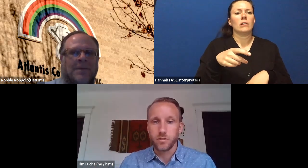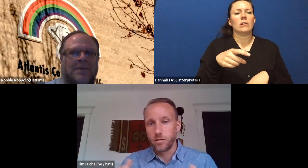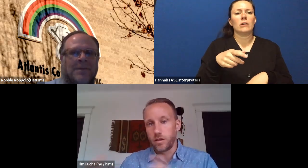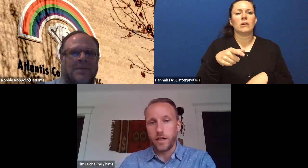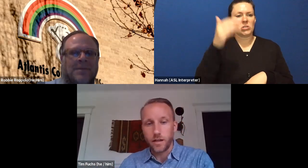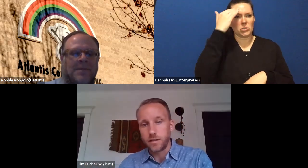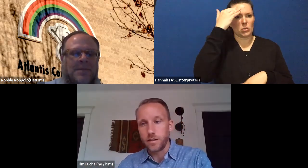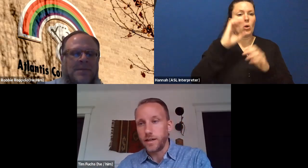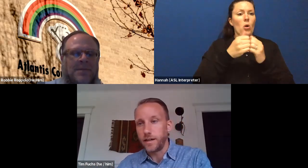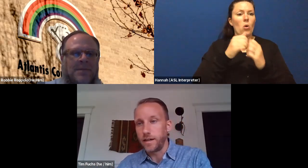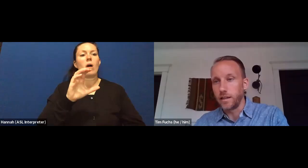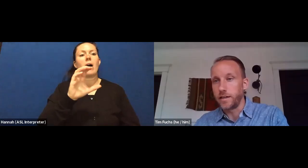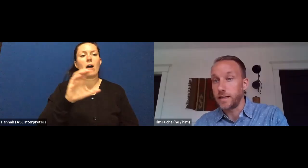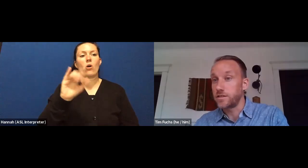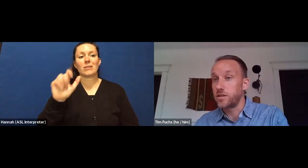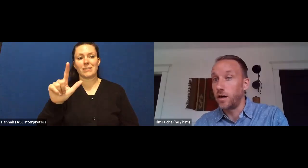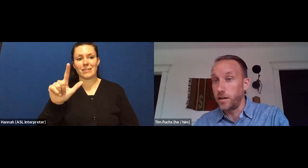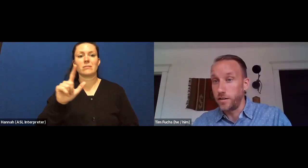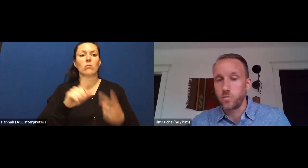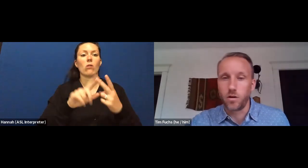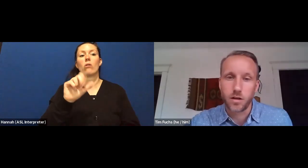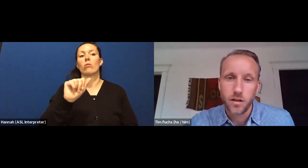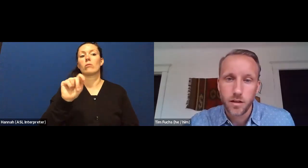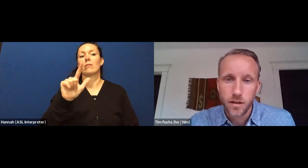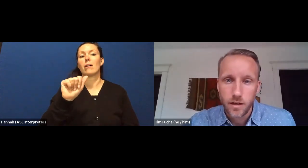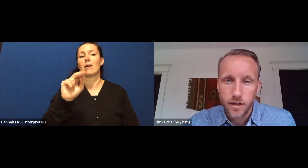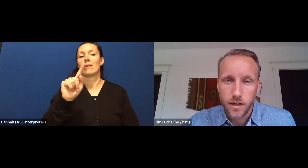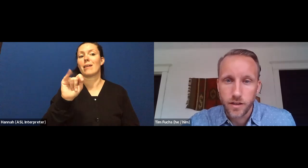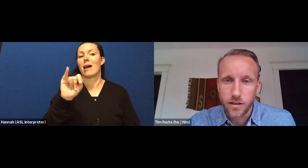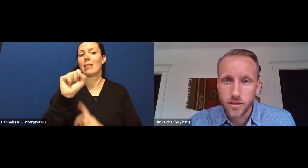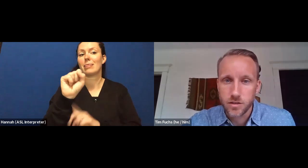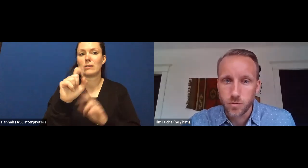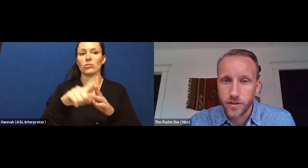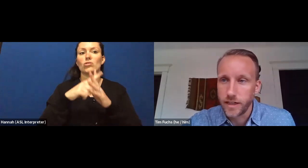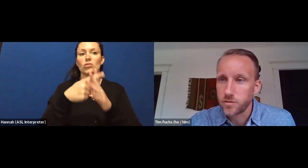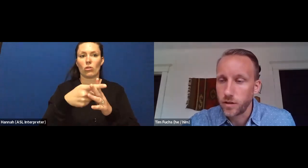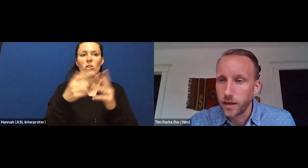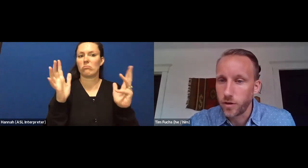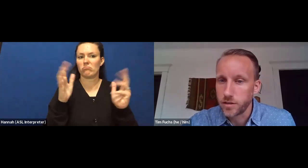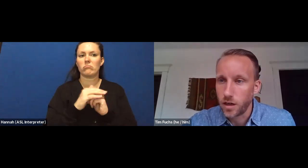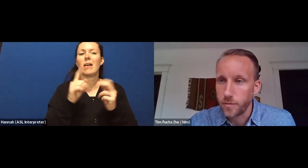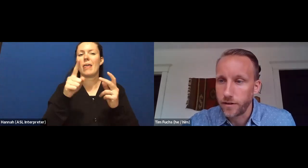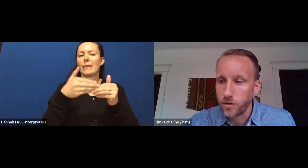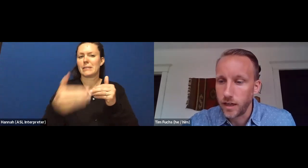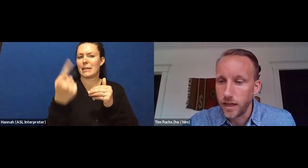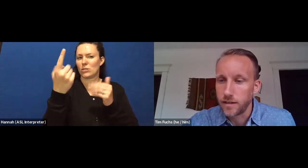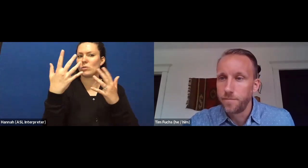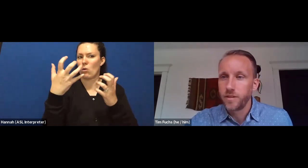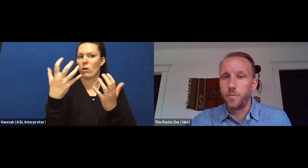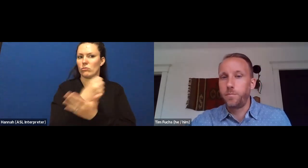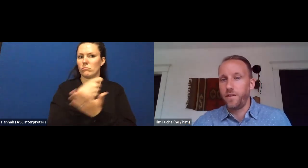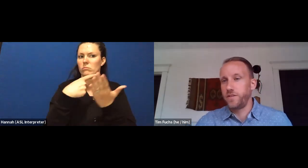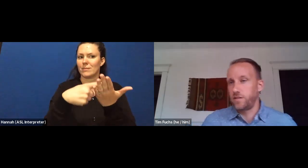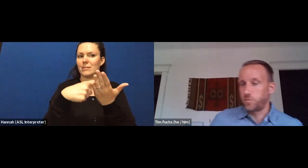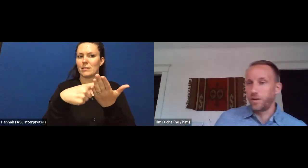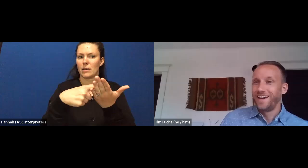how CIL and Atlantis got started in this work. I think this is really the next one that I want to talk about. And